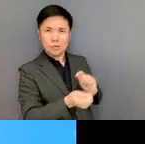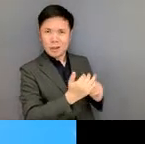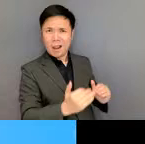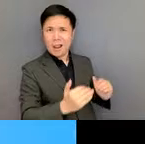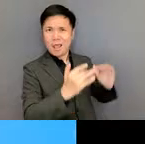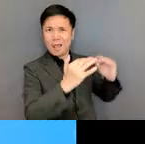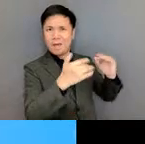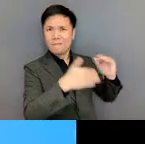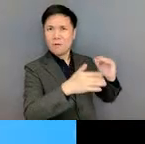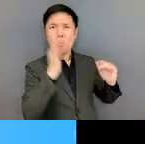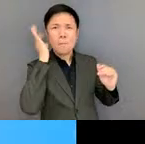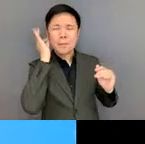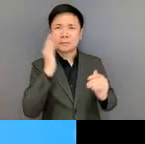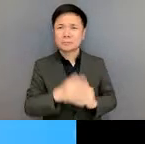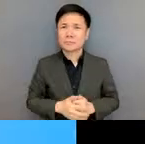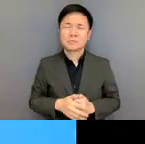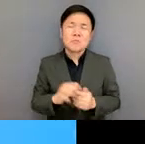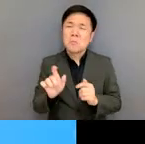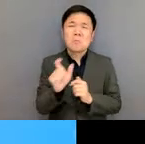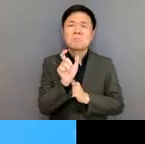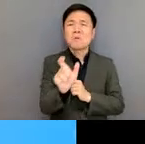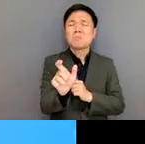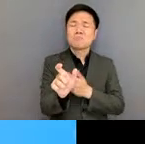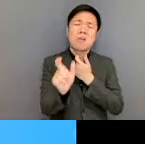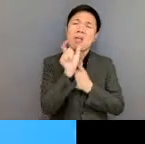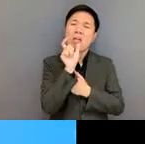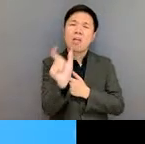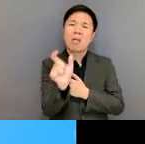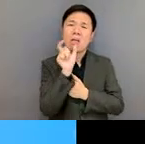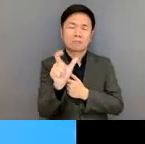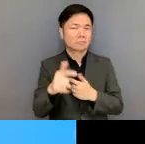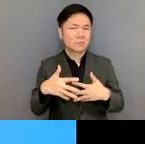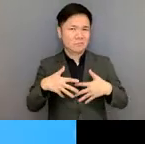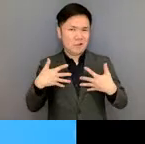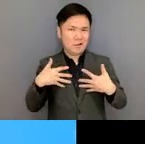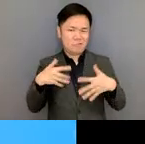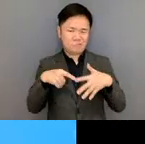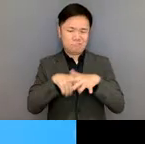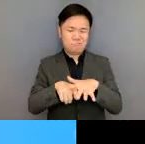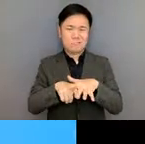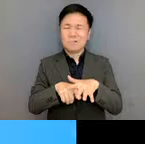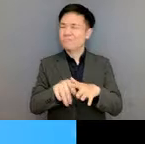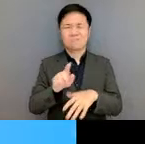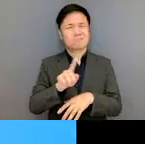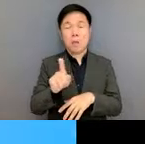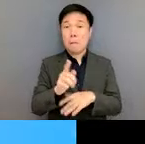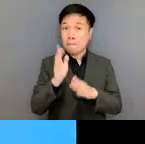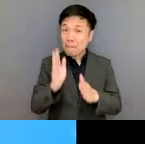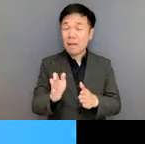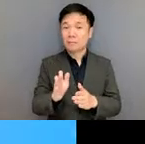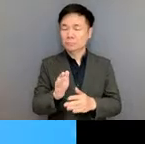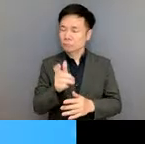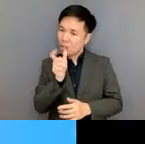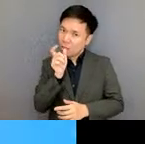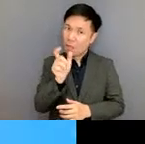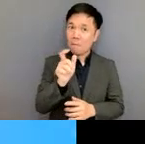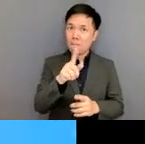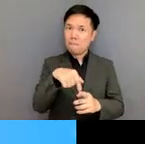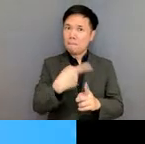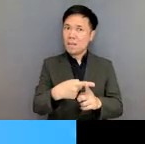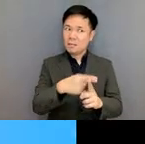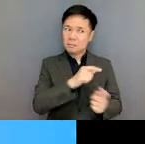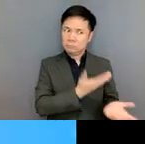is insufficient unless if it results in meaningful change for reducing inequality,